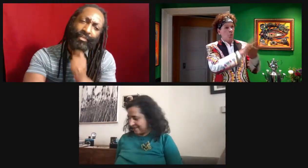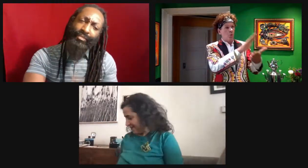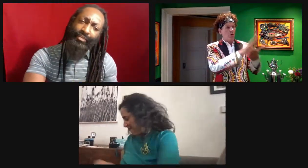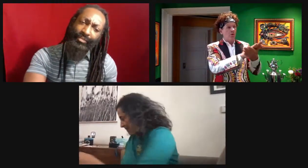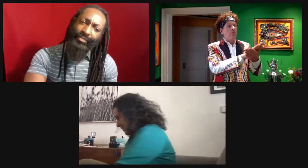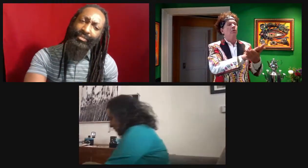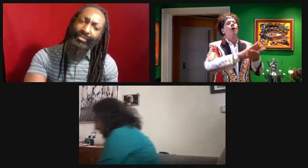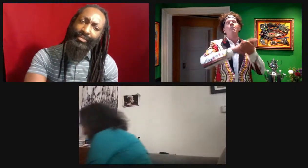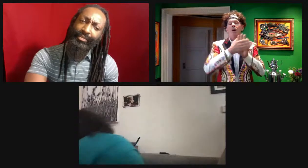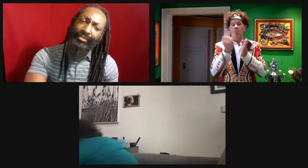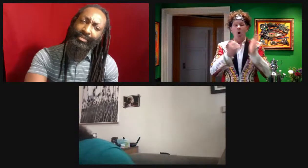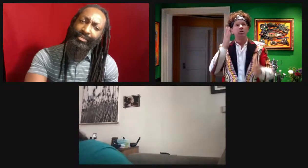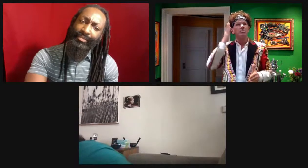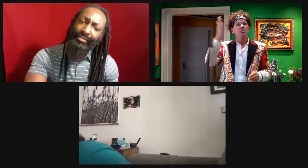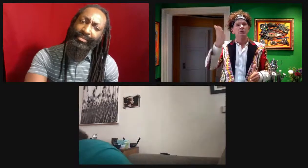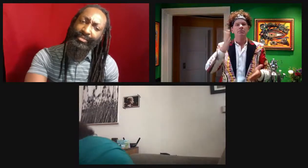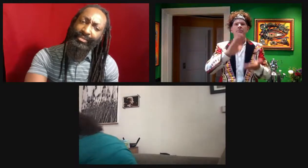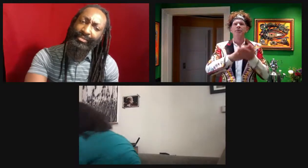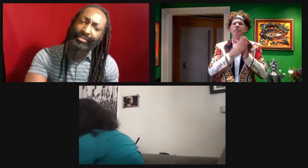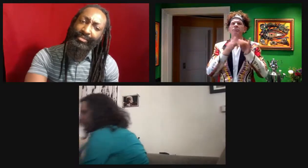school and no school.